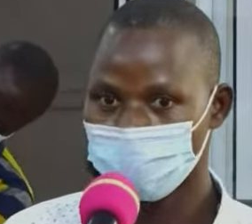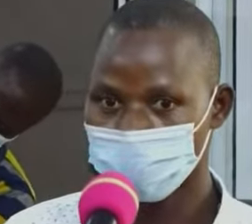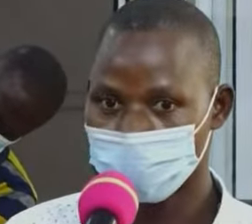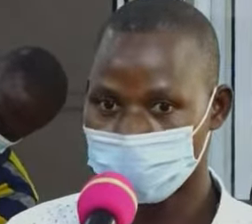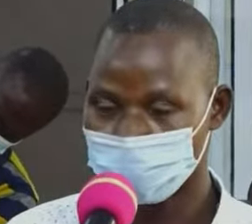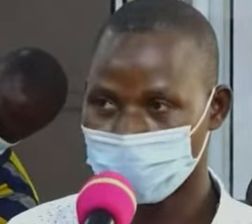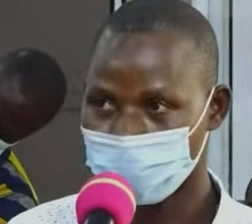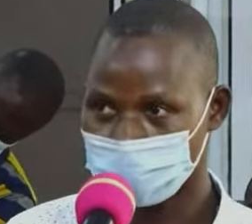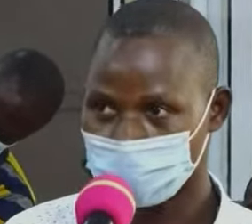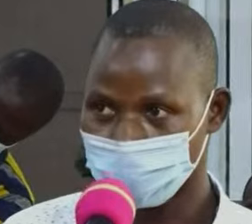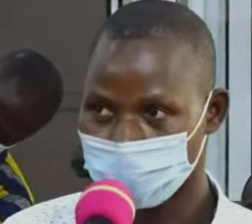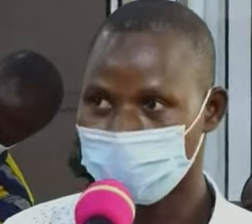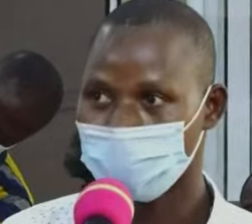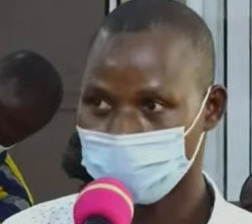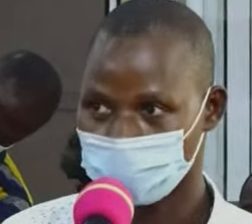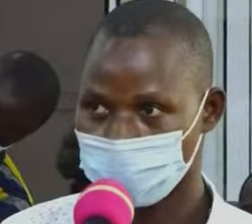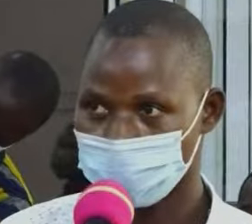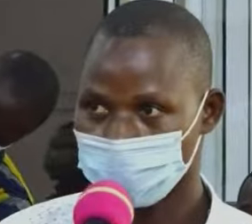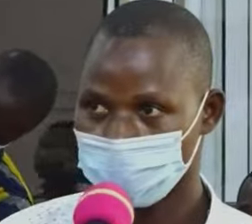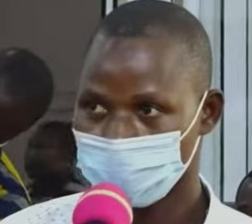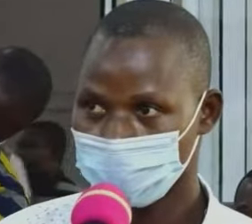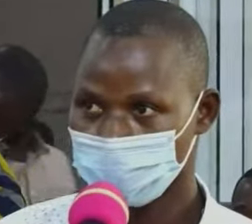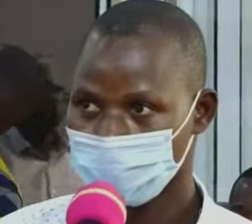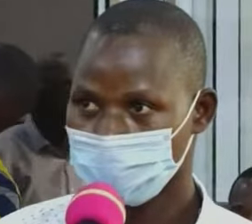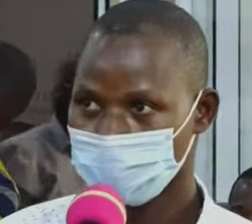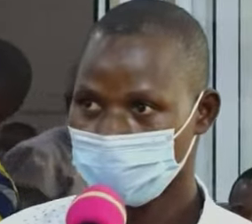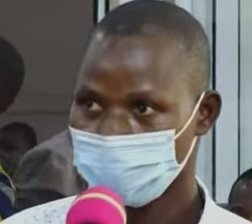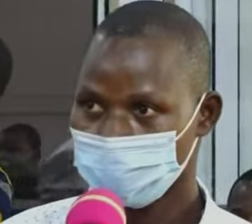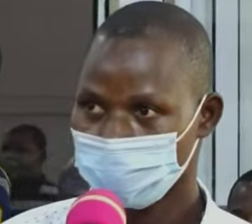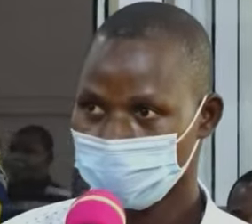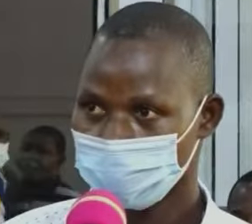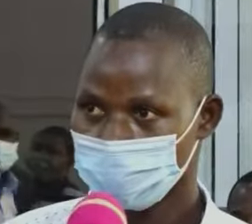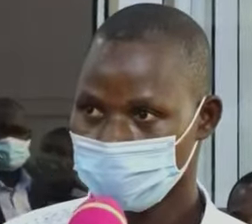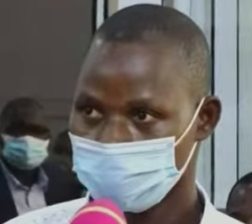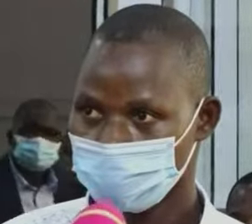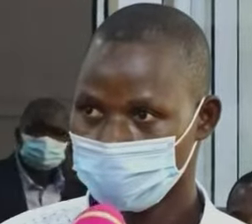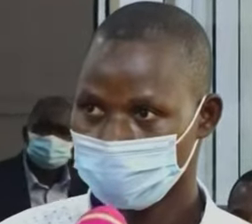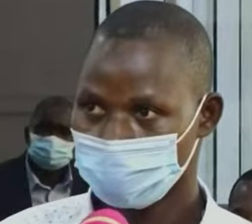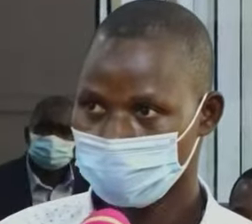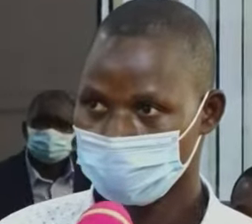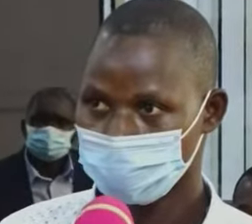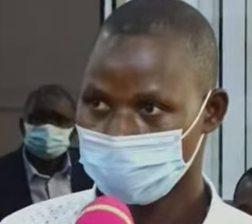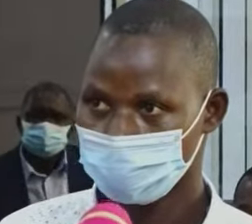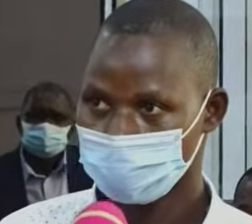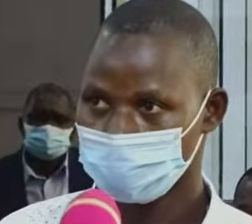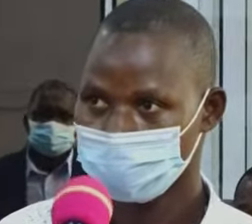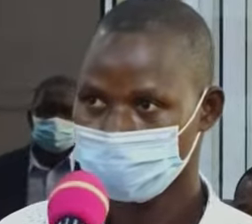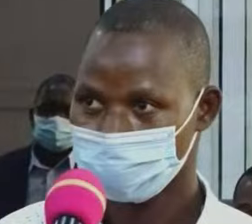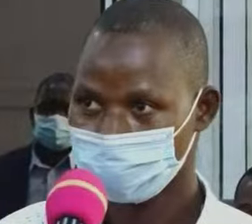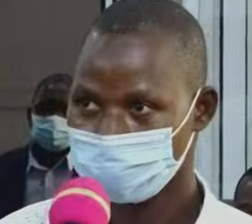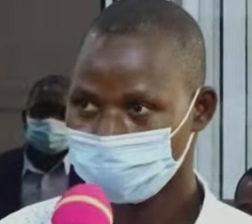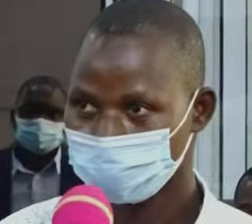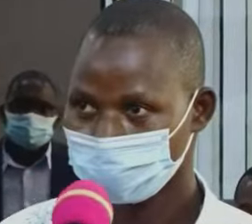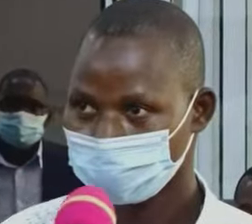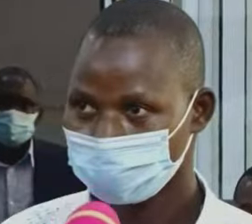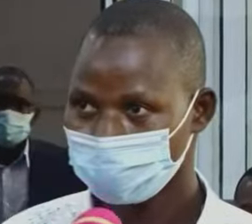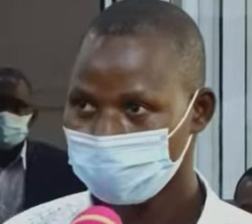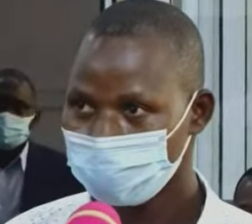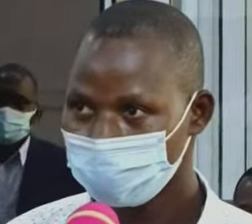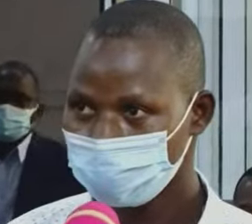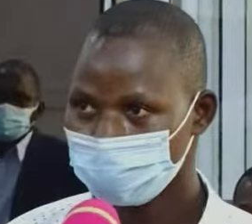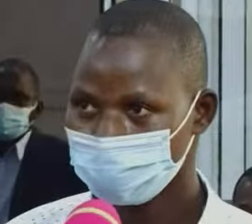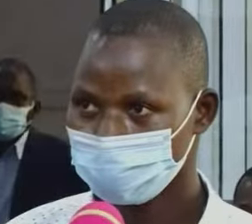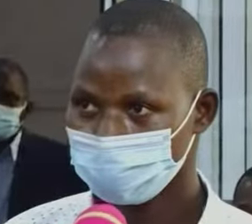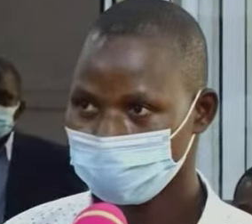What will be their fate if they are destroyed? Okay, hold on. The reason for which I was being specific about the words that they used,